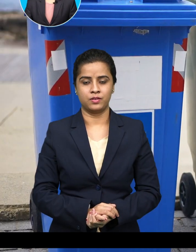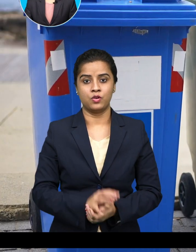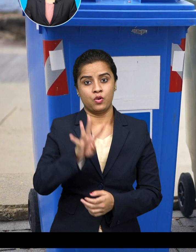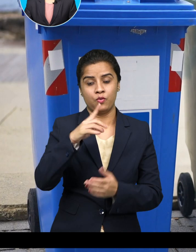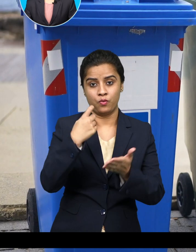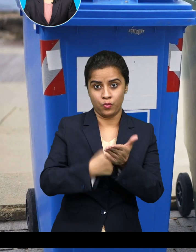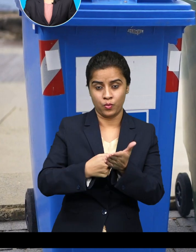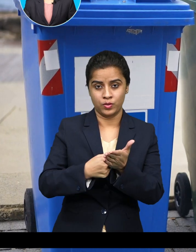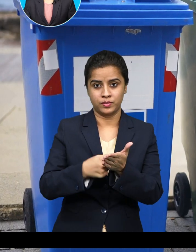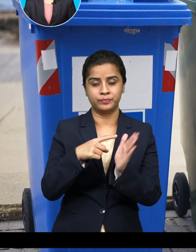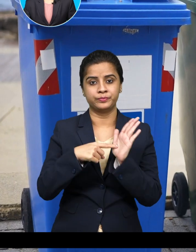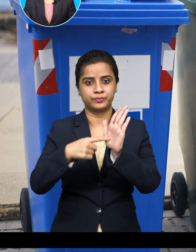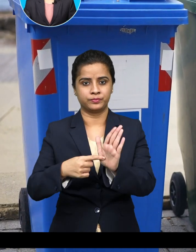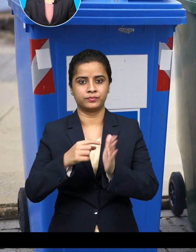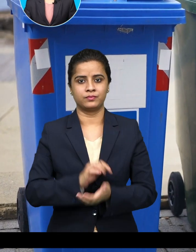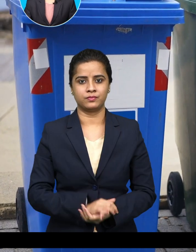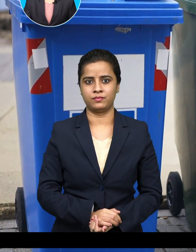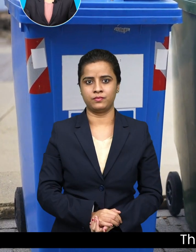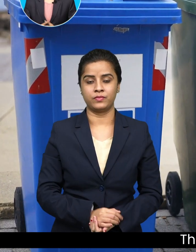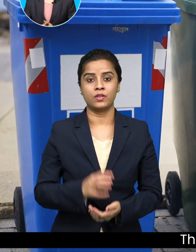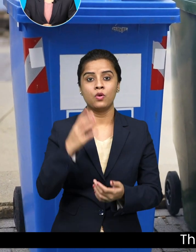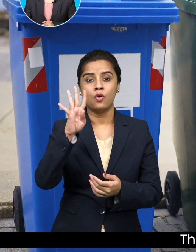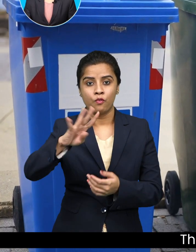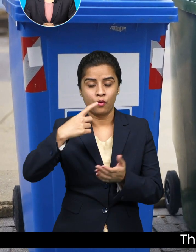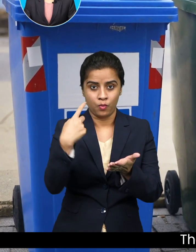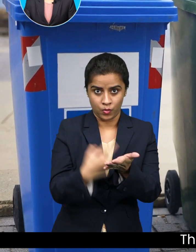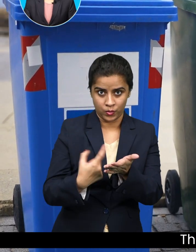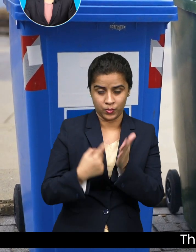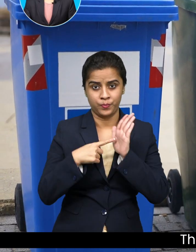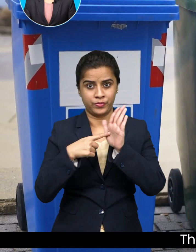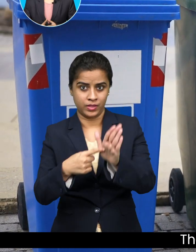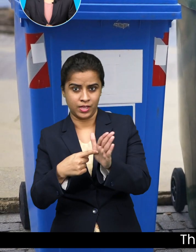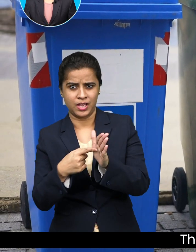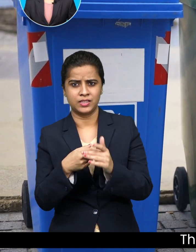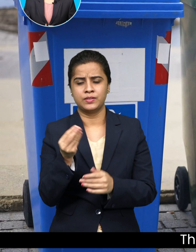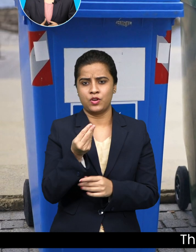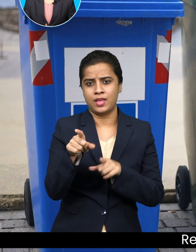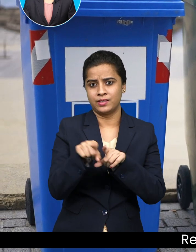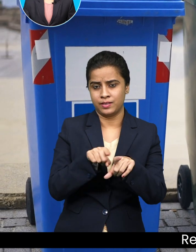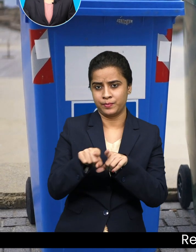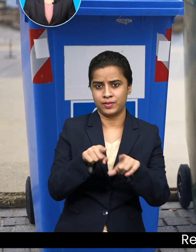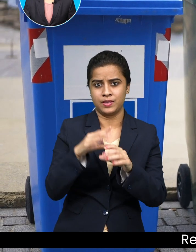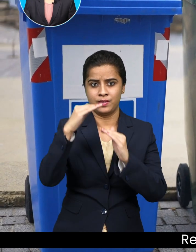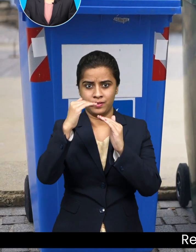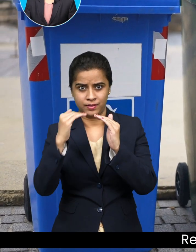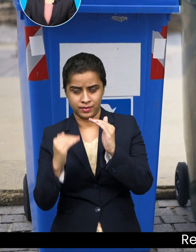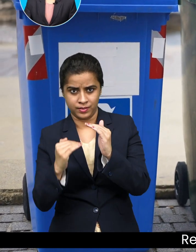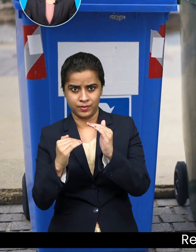The 4R approach. The 4R approach, such as